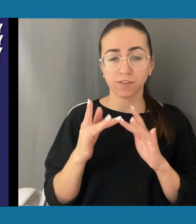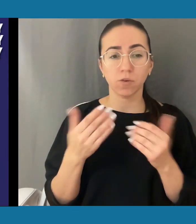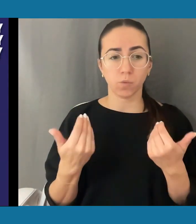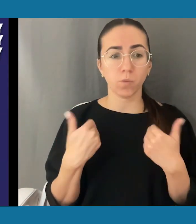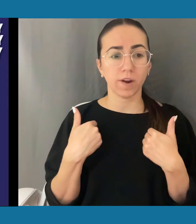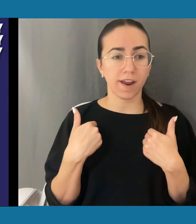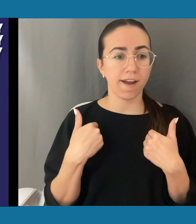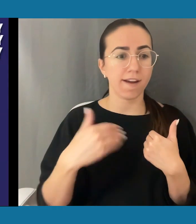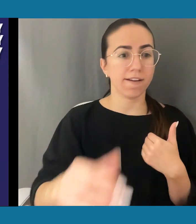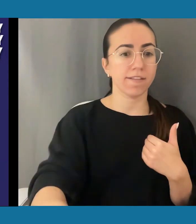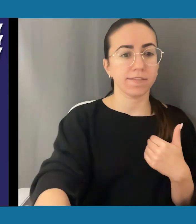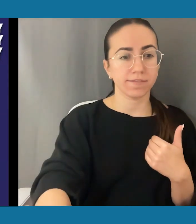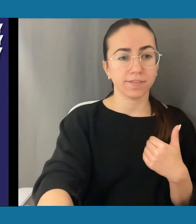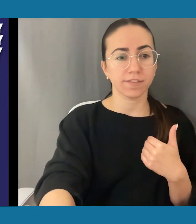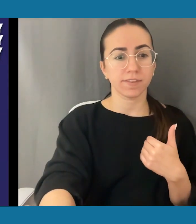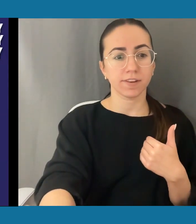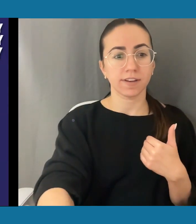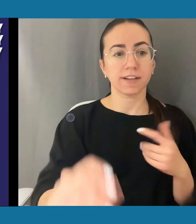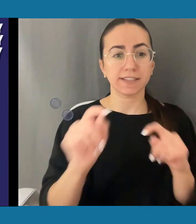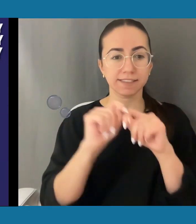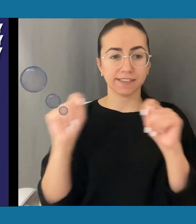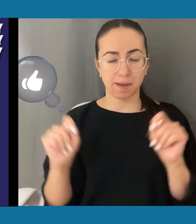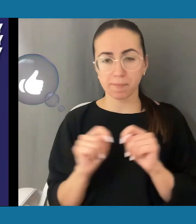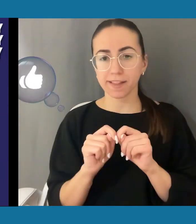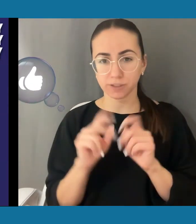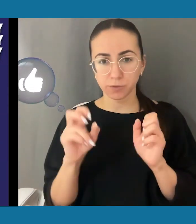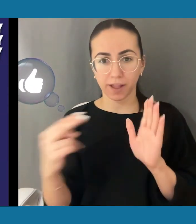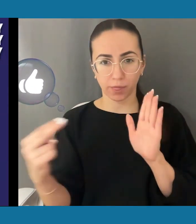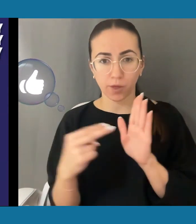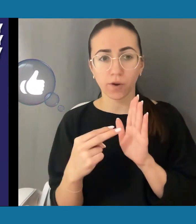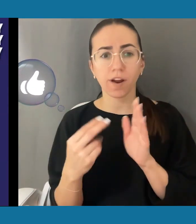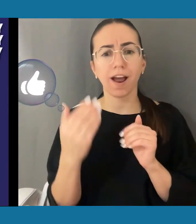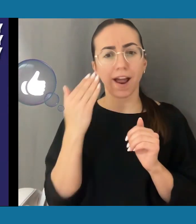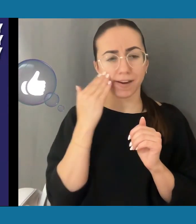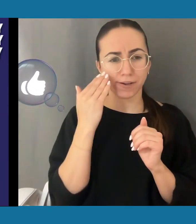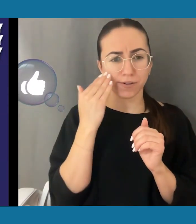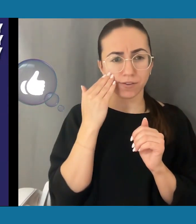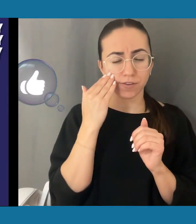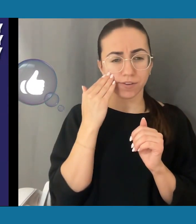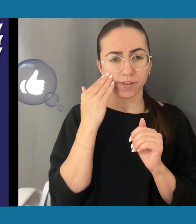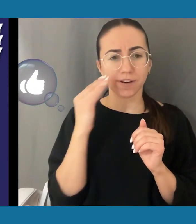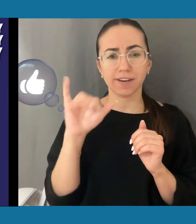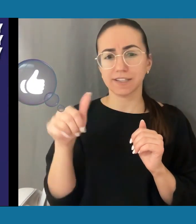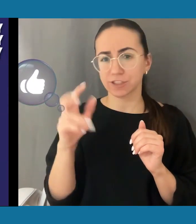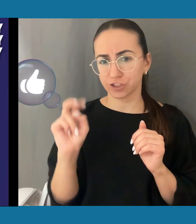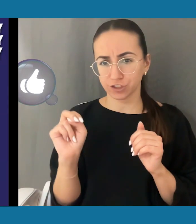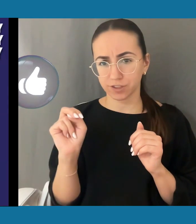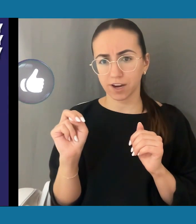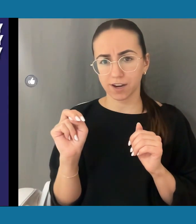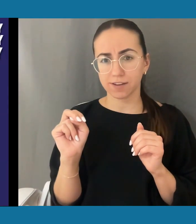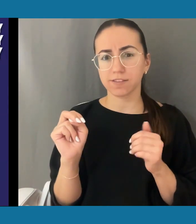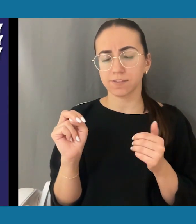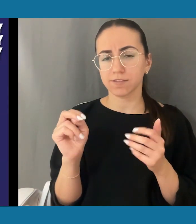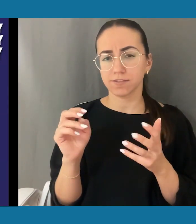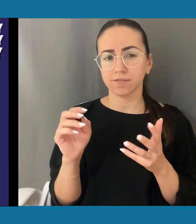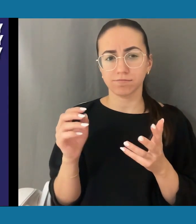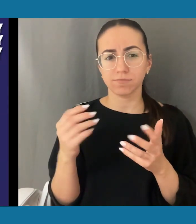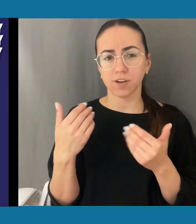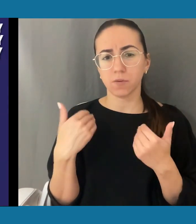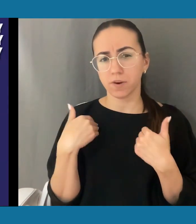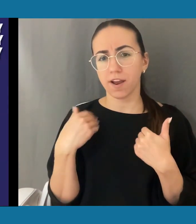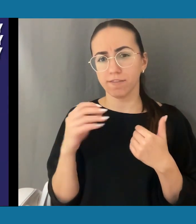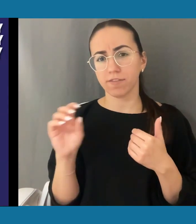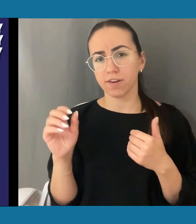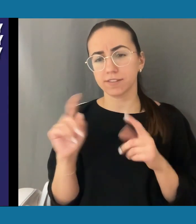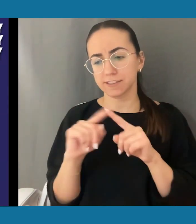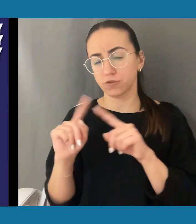I know that other organizations also have templates, like the ACLU has a template. So it's something you can